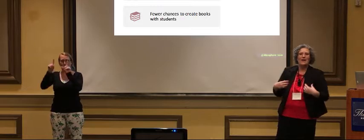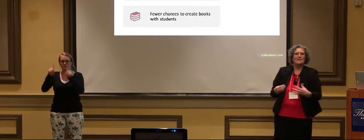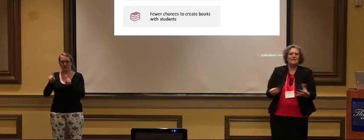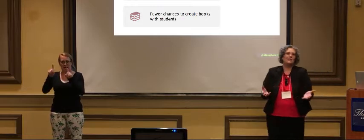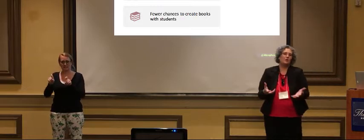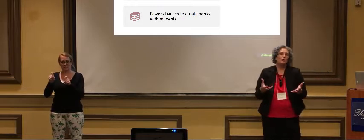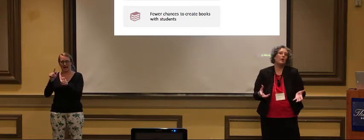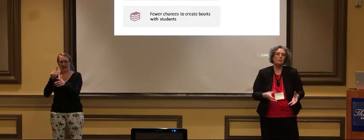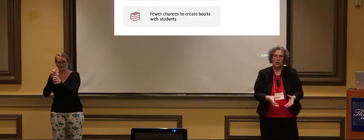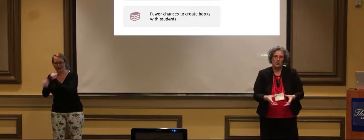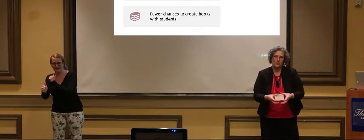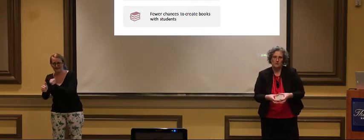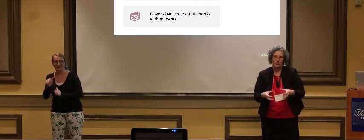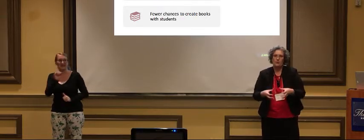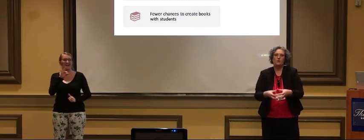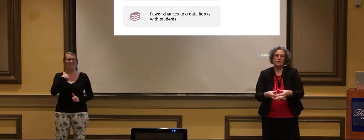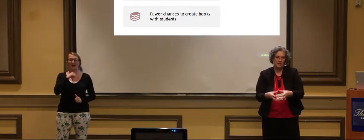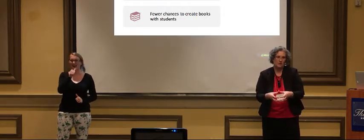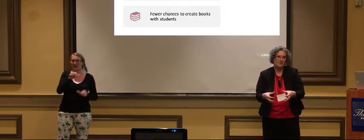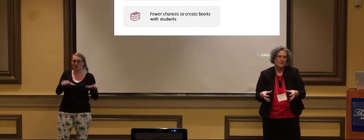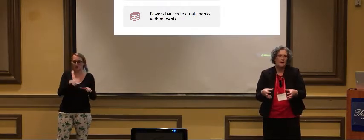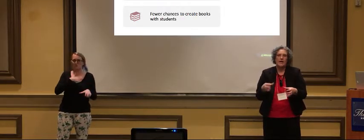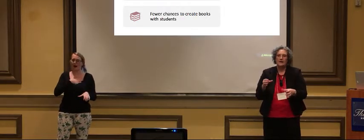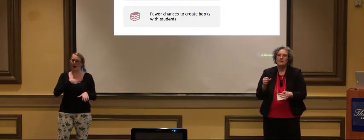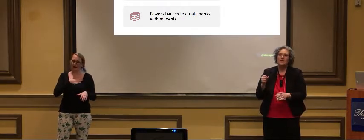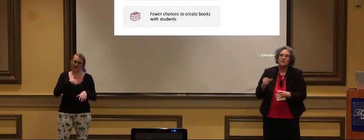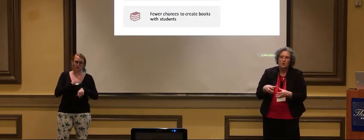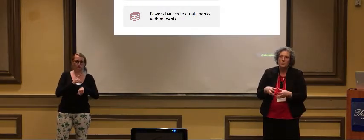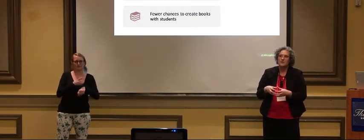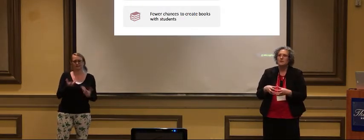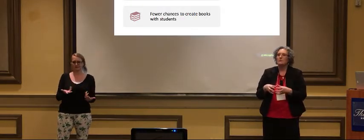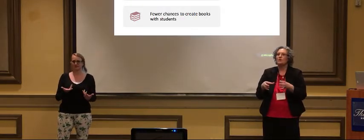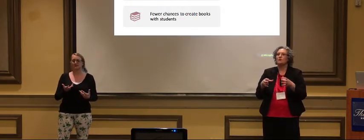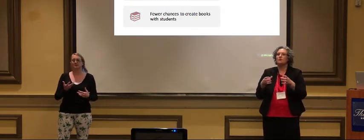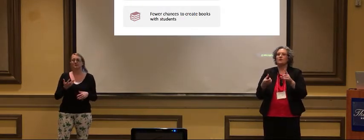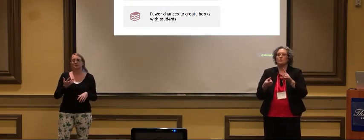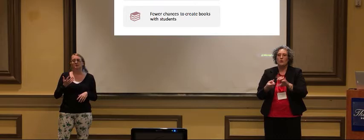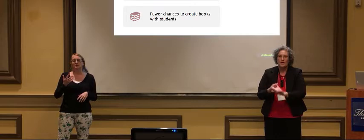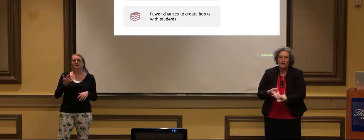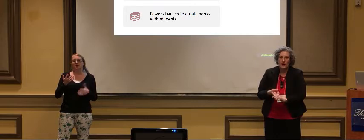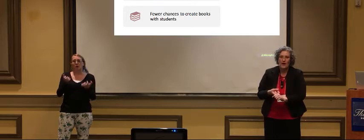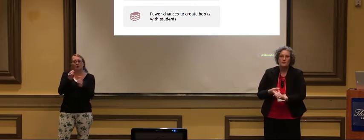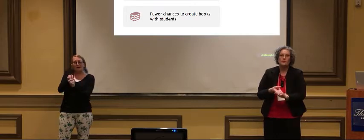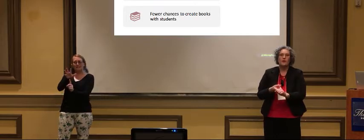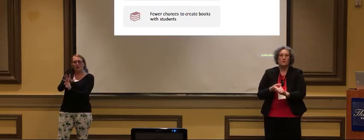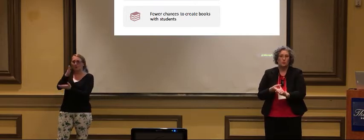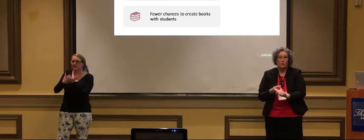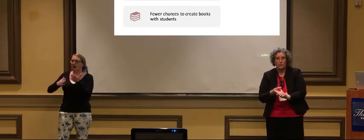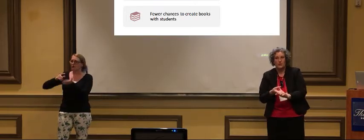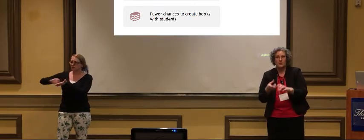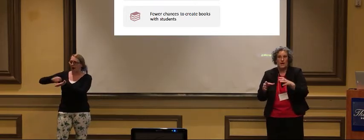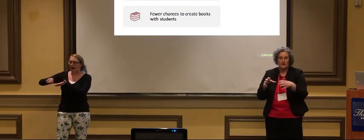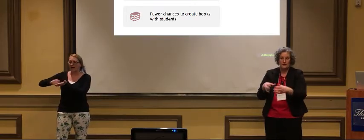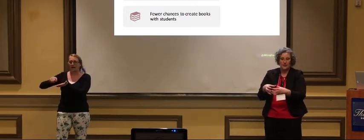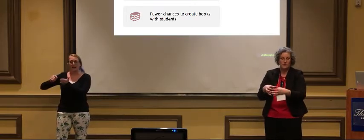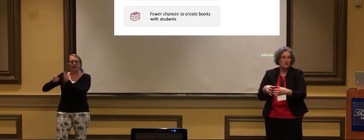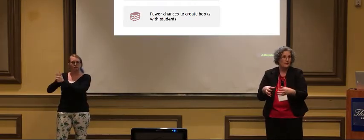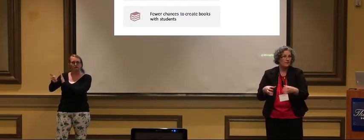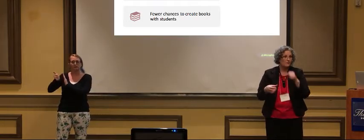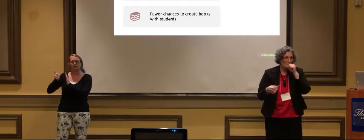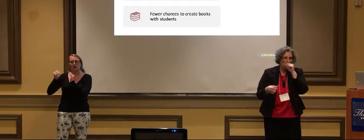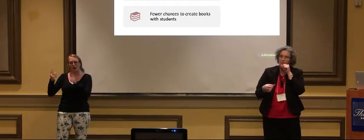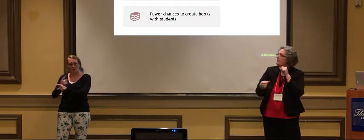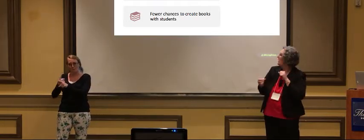test if I didn't do my part, do my due diligence, and at least exposing them to some writing craft that was appropriate at the